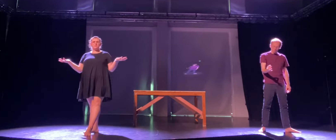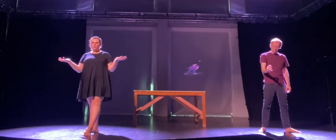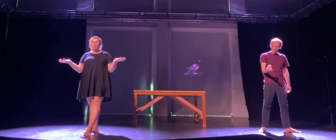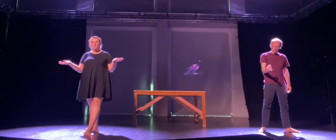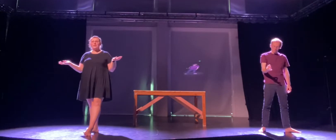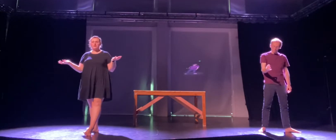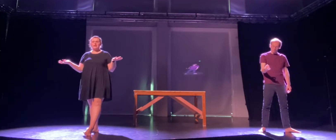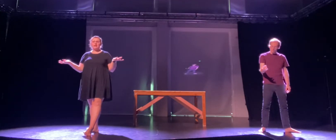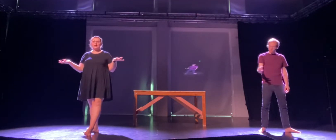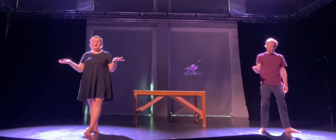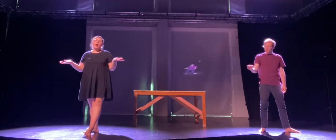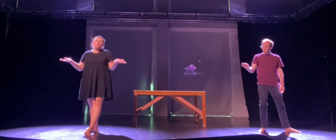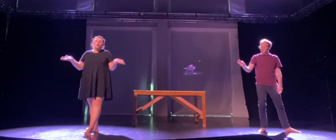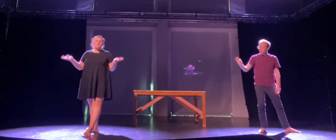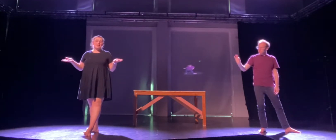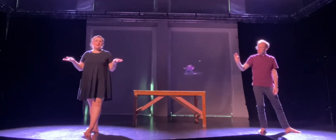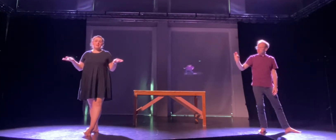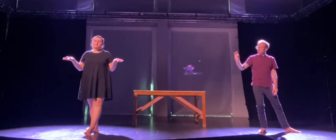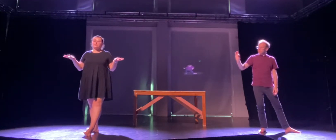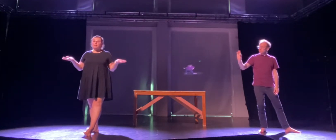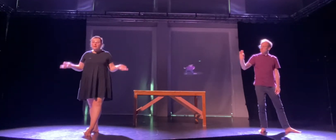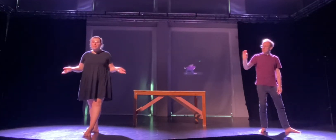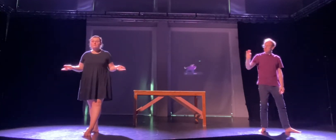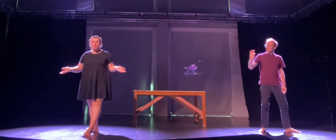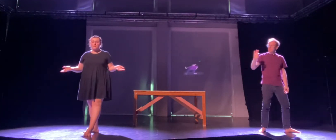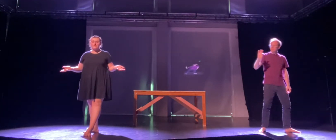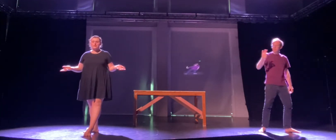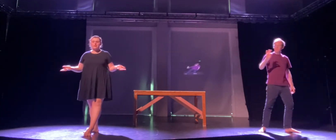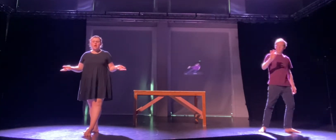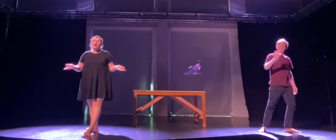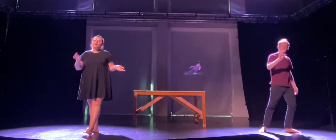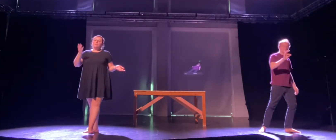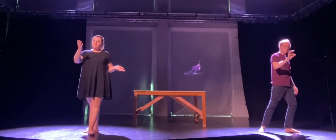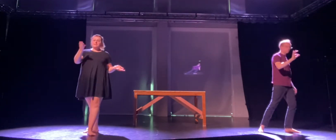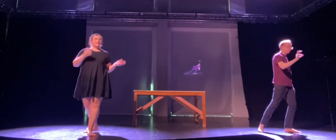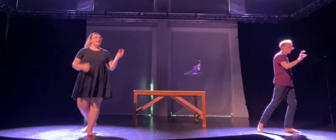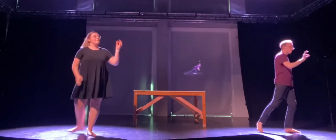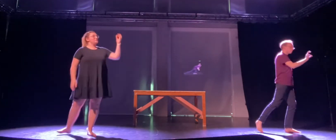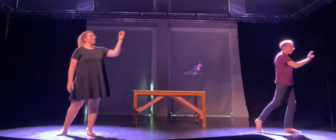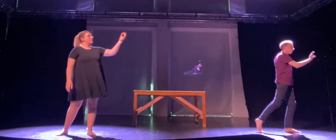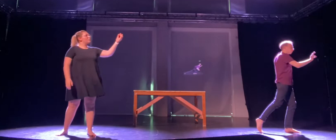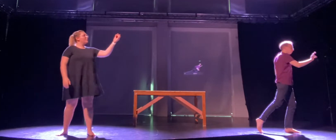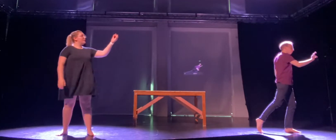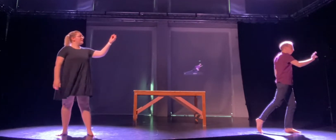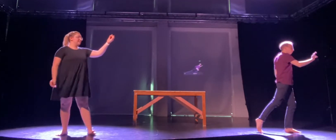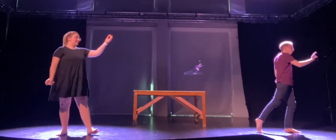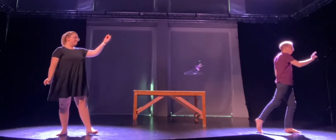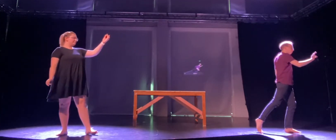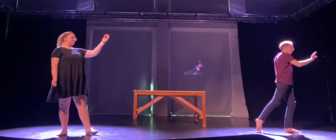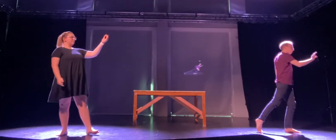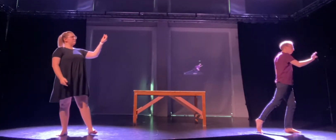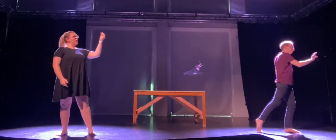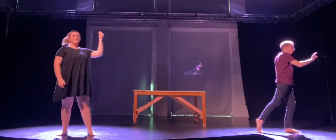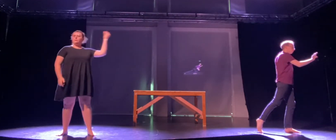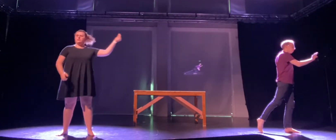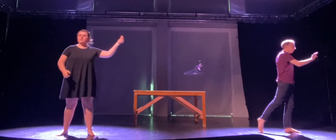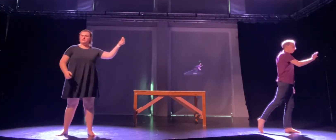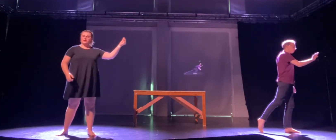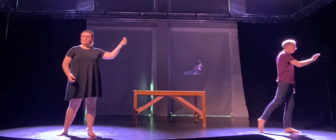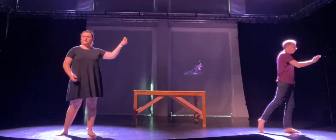warp naturally. And what I'm telling you is complete rubbish. But basically, imagine if you've got a person and they want to move